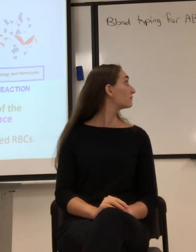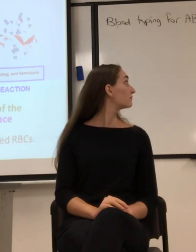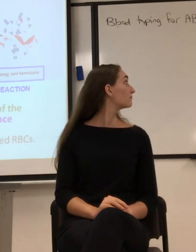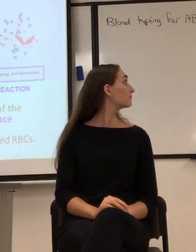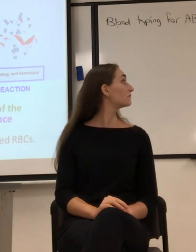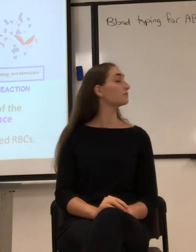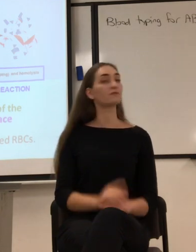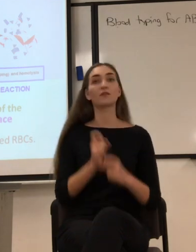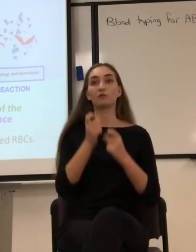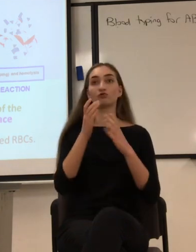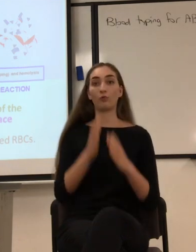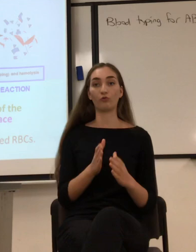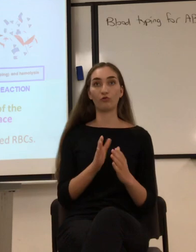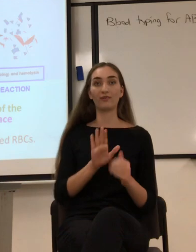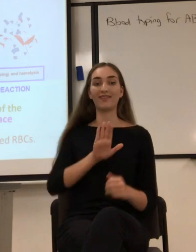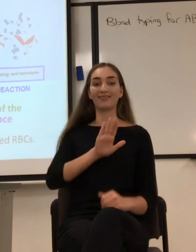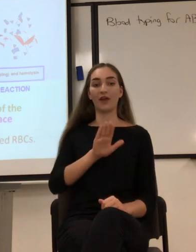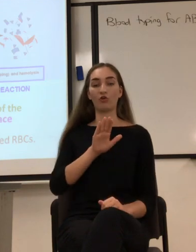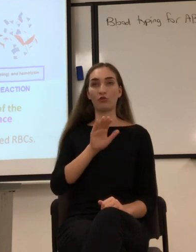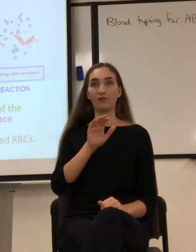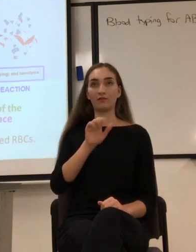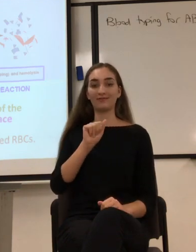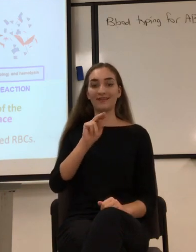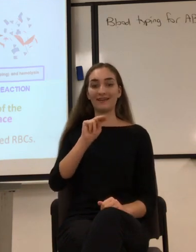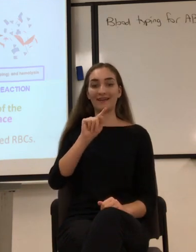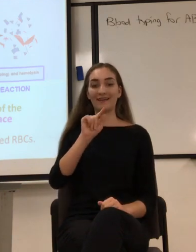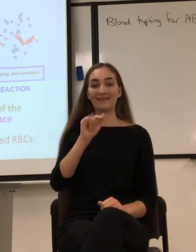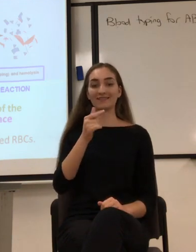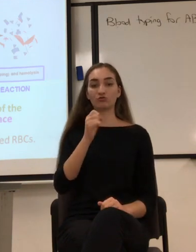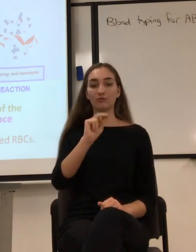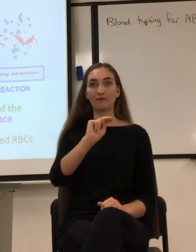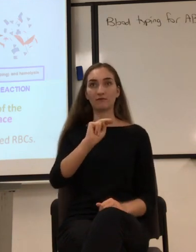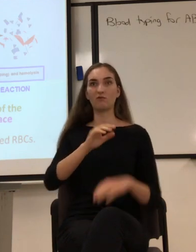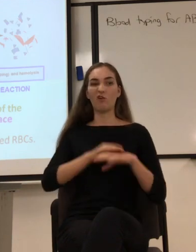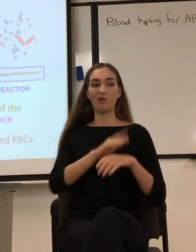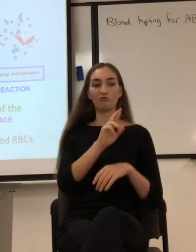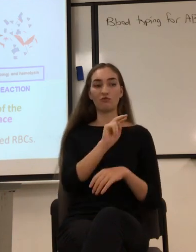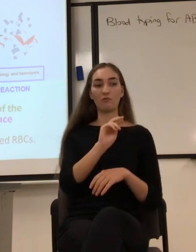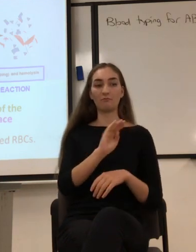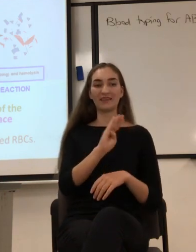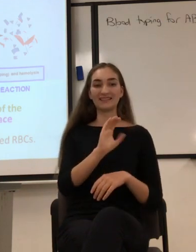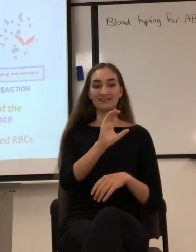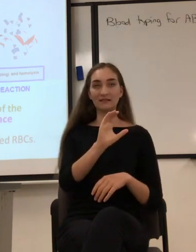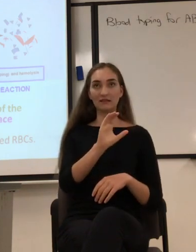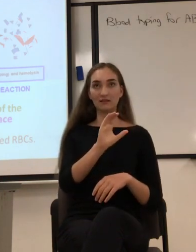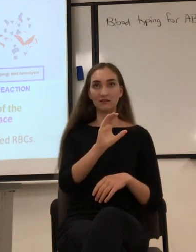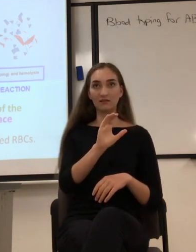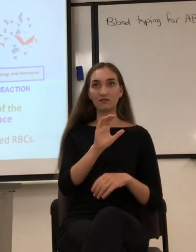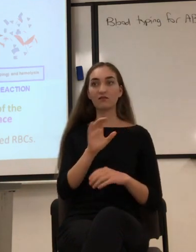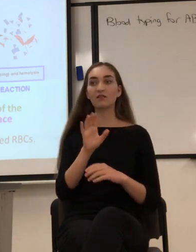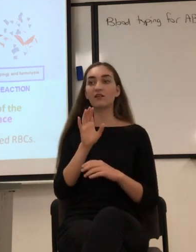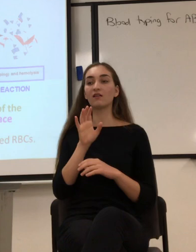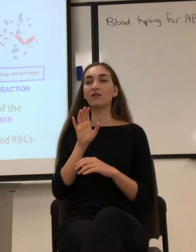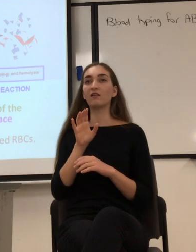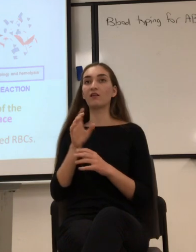that you get from somebody else, the donor donated to somebody else. Their antigens on the RBC are being attacked by